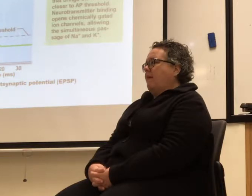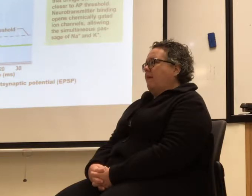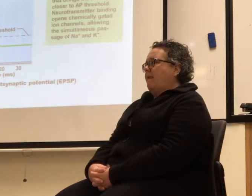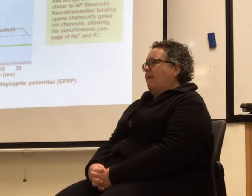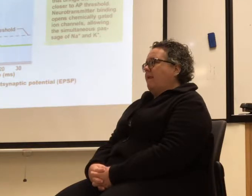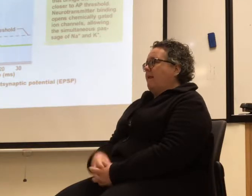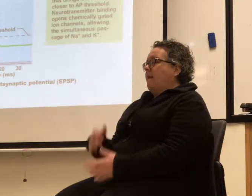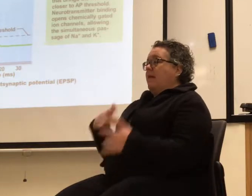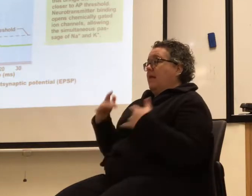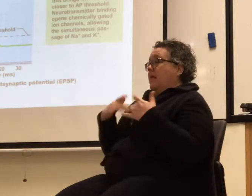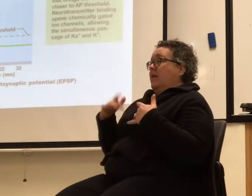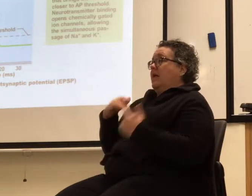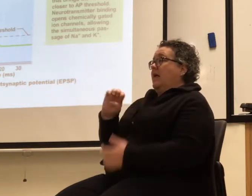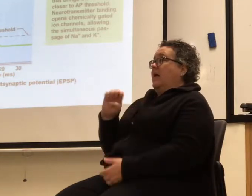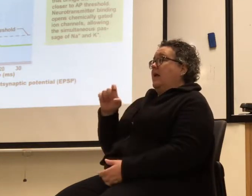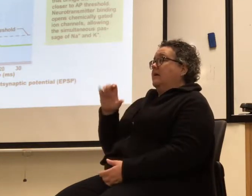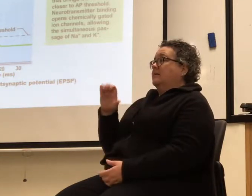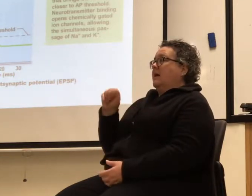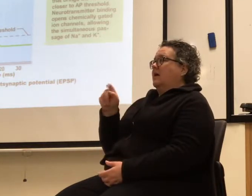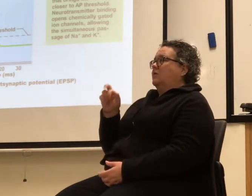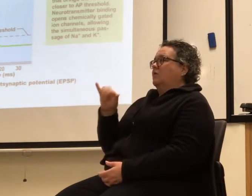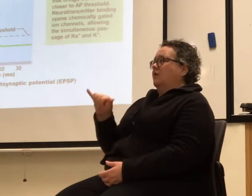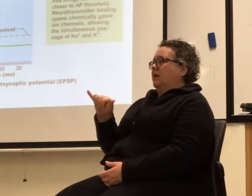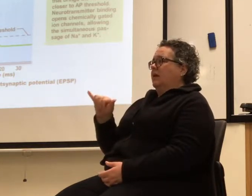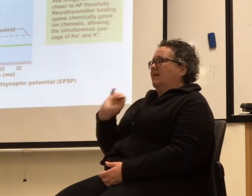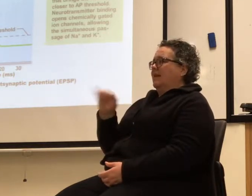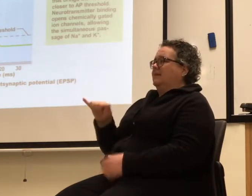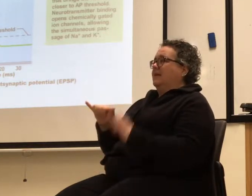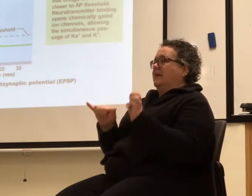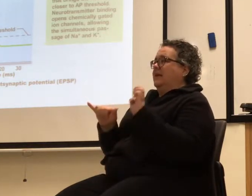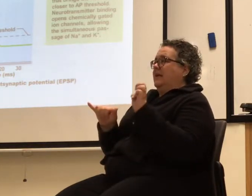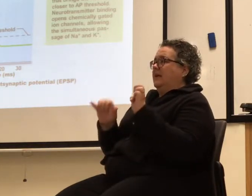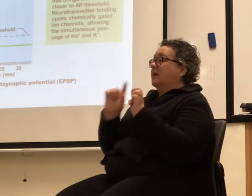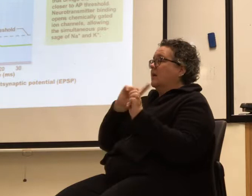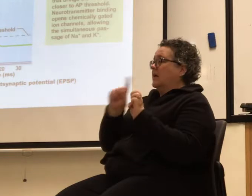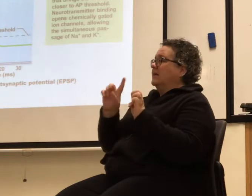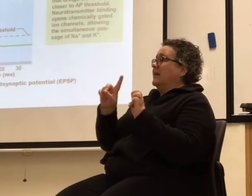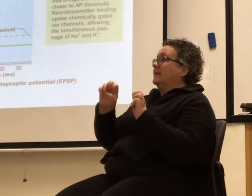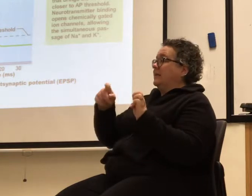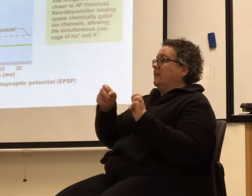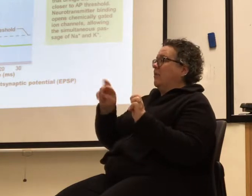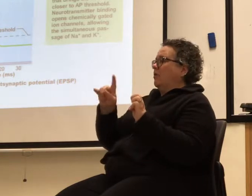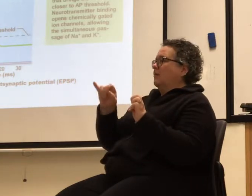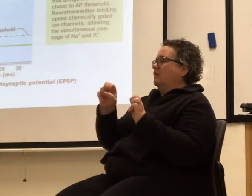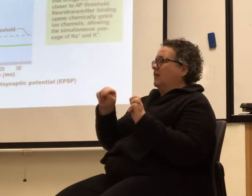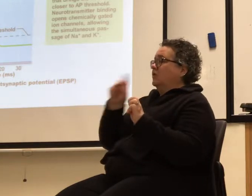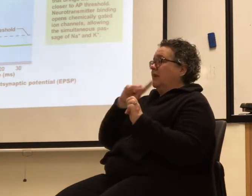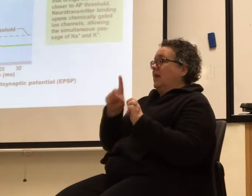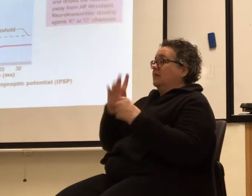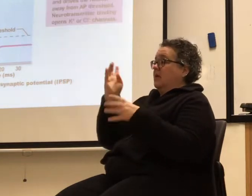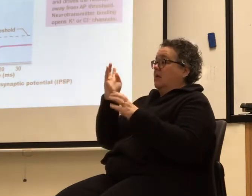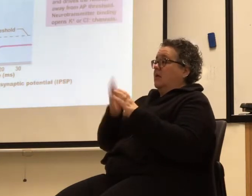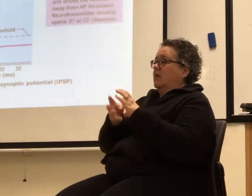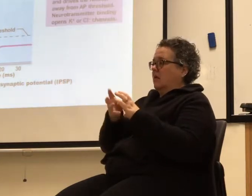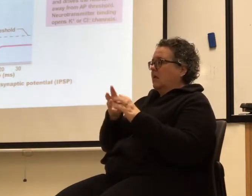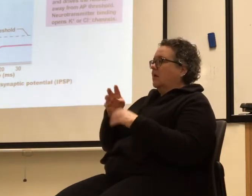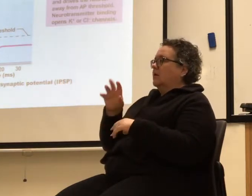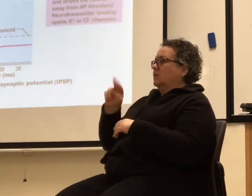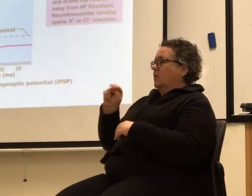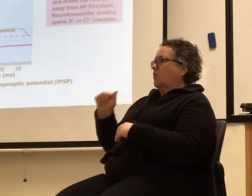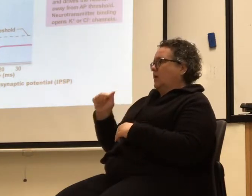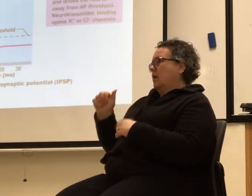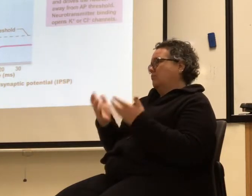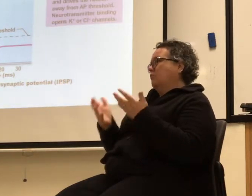It's excitatory, that's the E. It's a depolarization, it's an influx of sodium, probably. Or if you